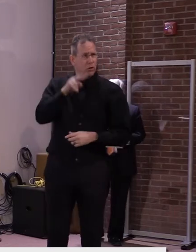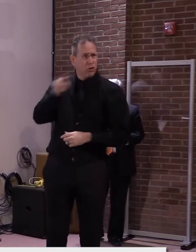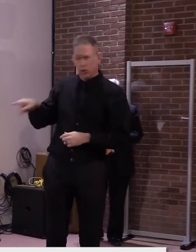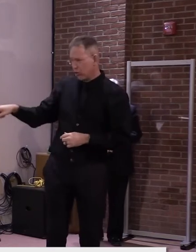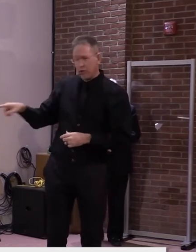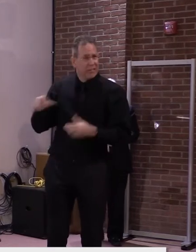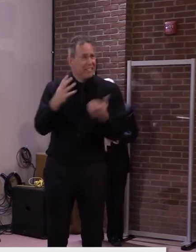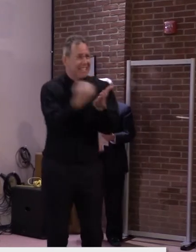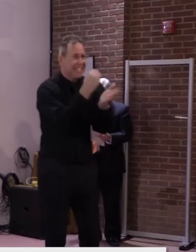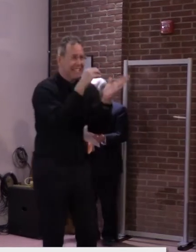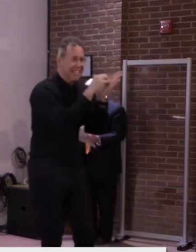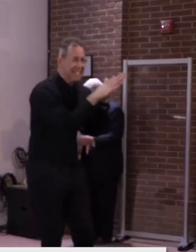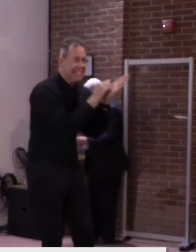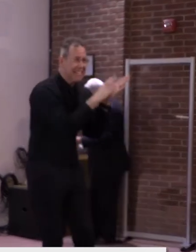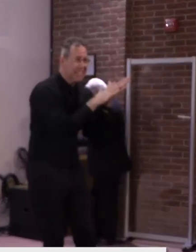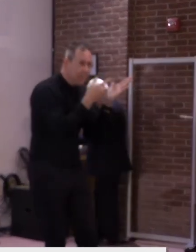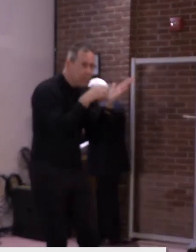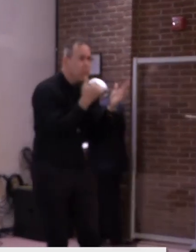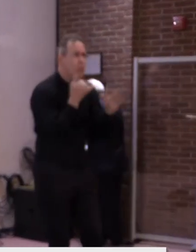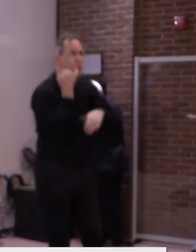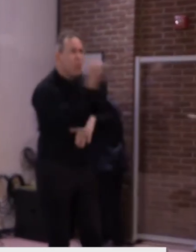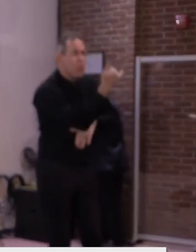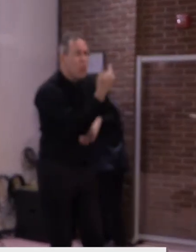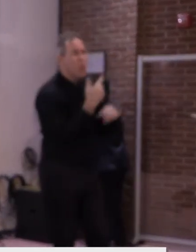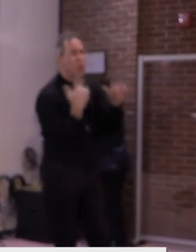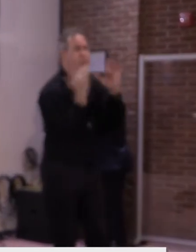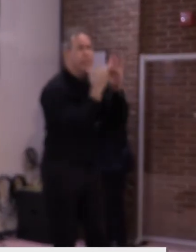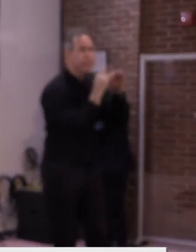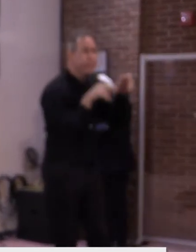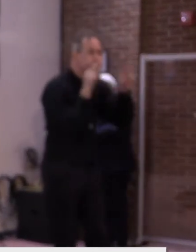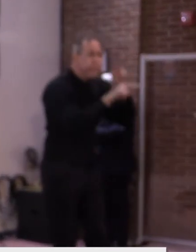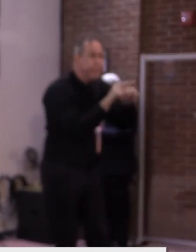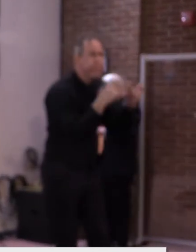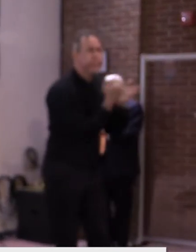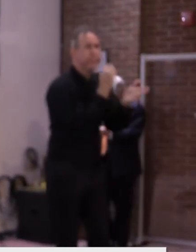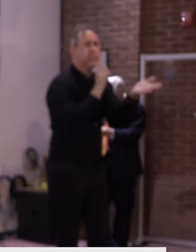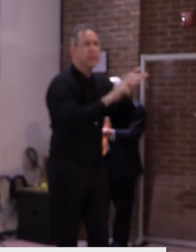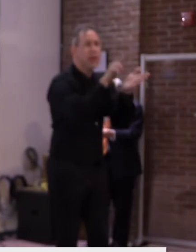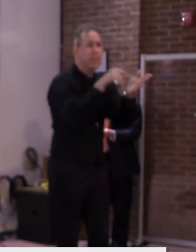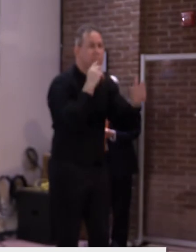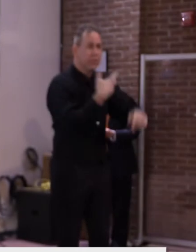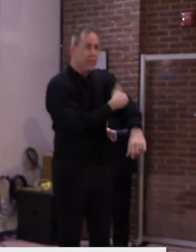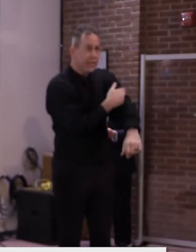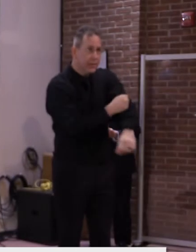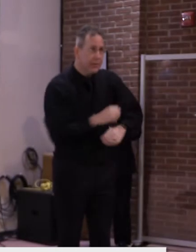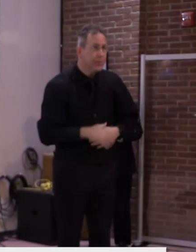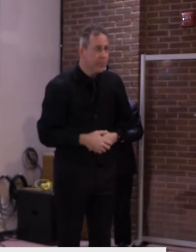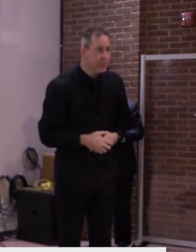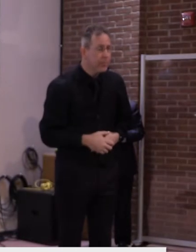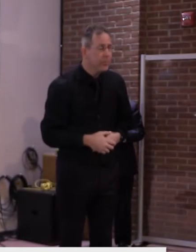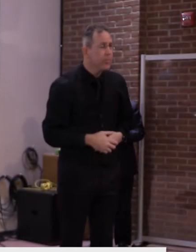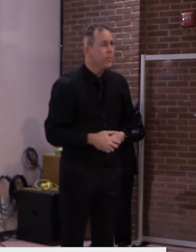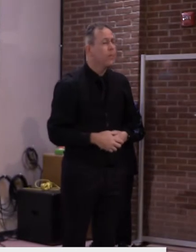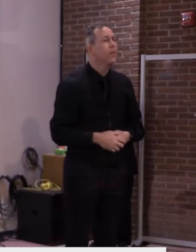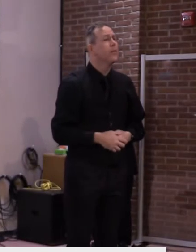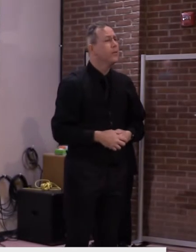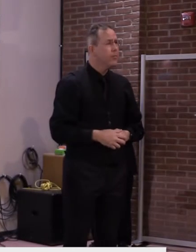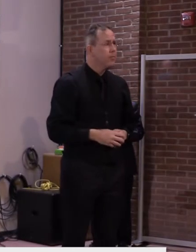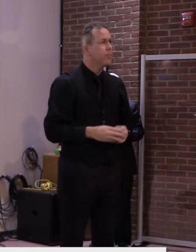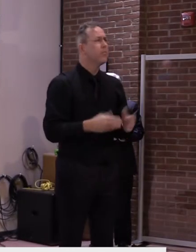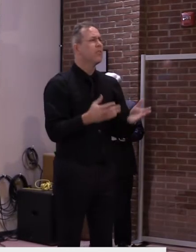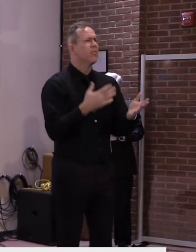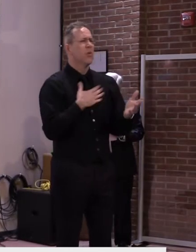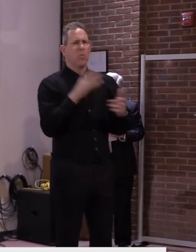can call if you'd like to. There it is. Now, we've been very clear about why